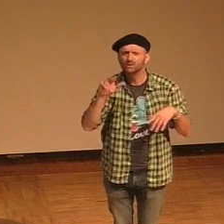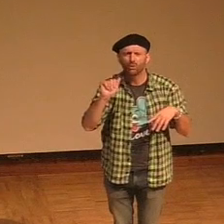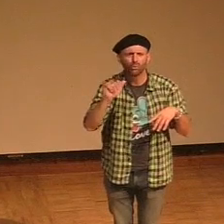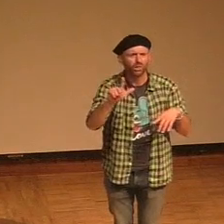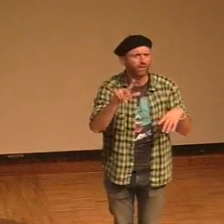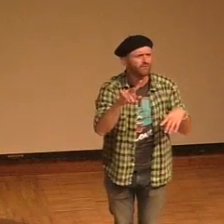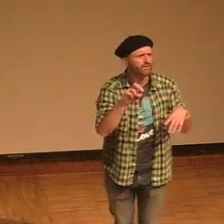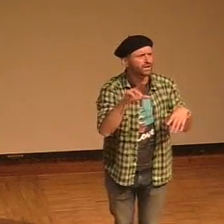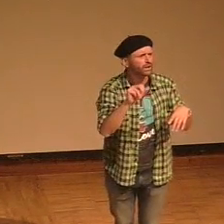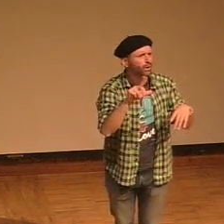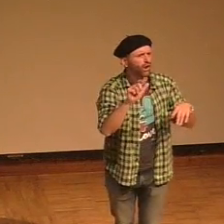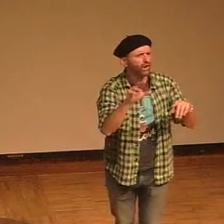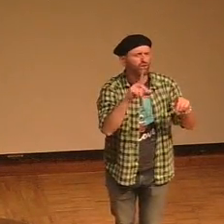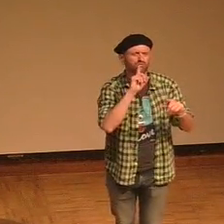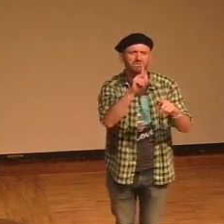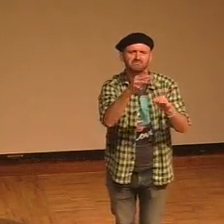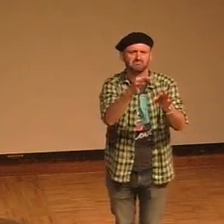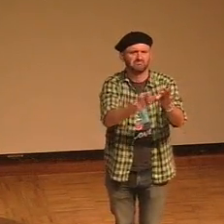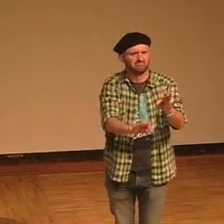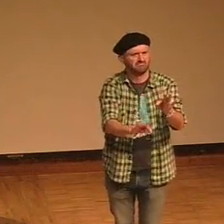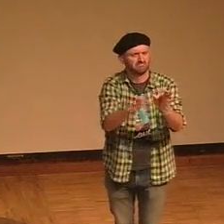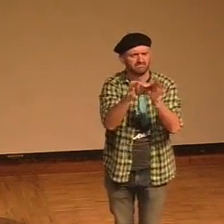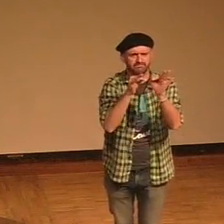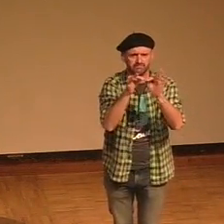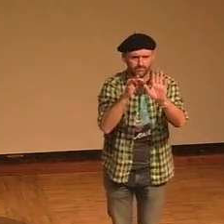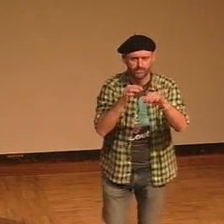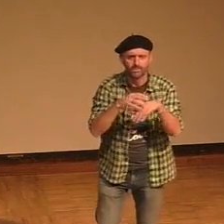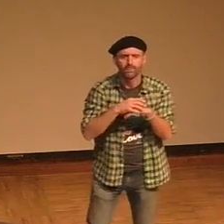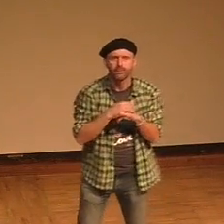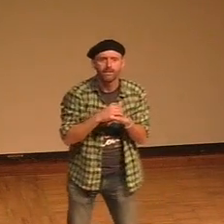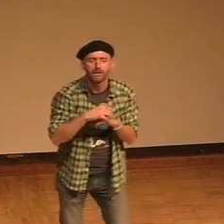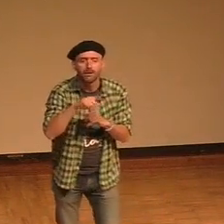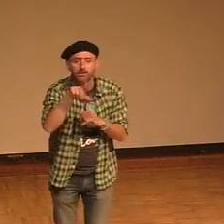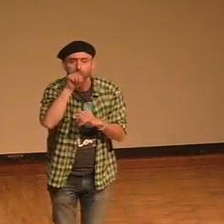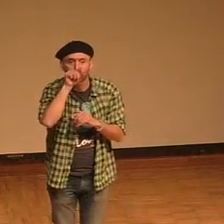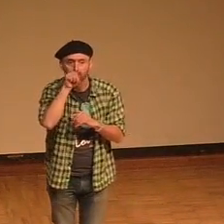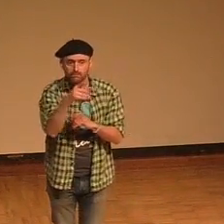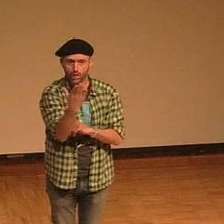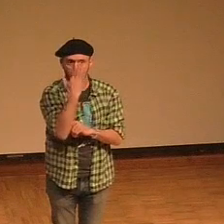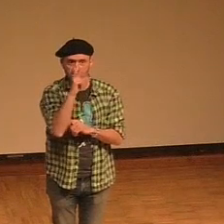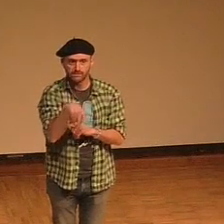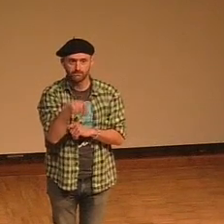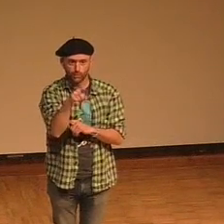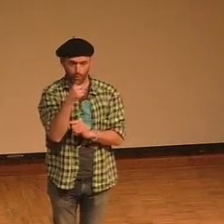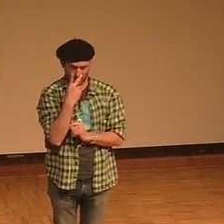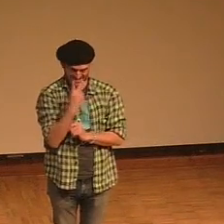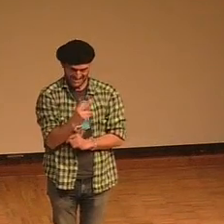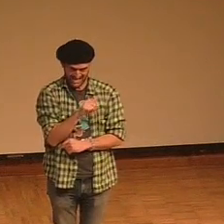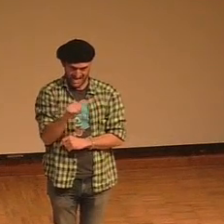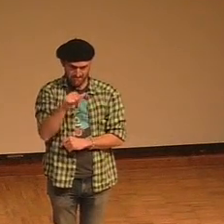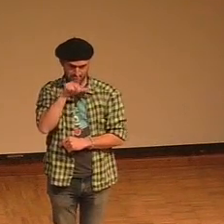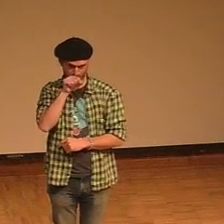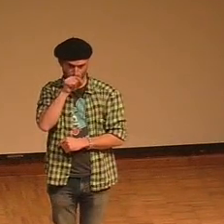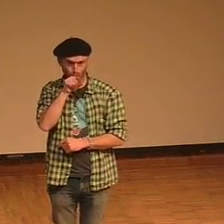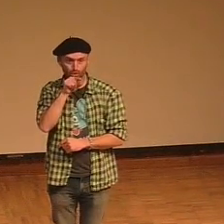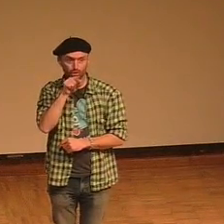the name for that. Visual vernacular is, I'll just describe it to you. When you look up close to the bird, you